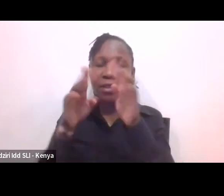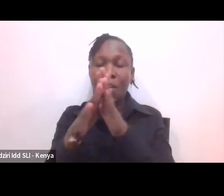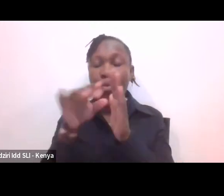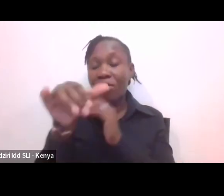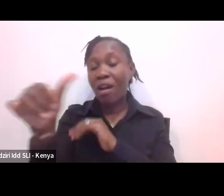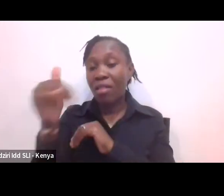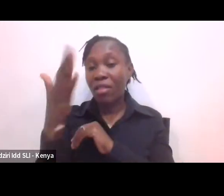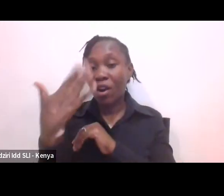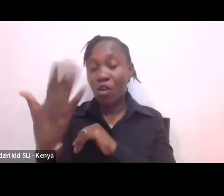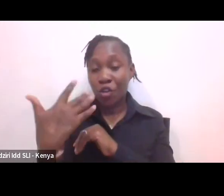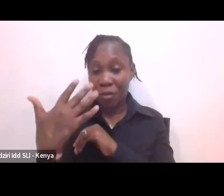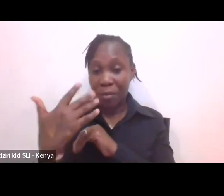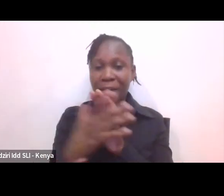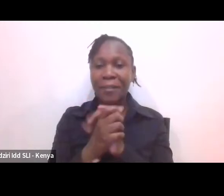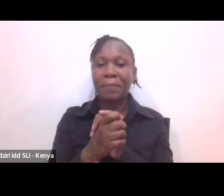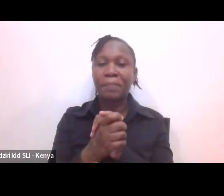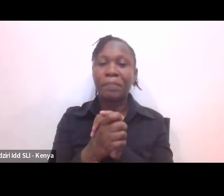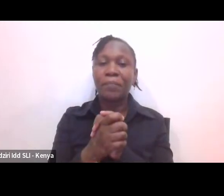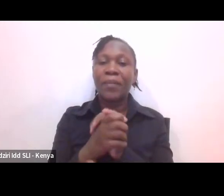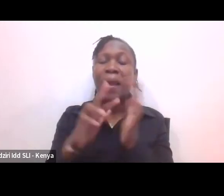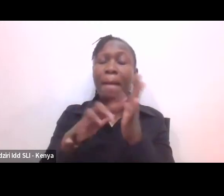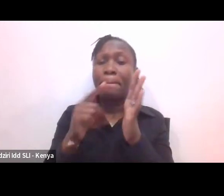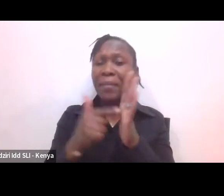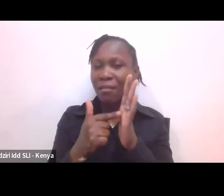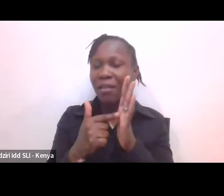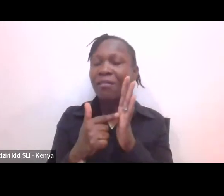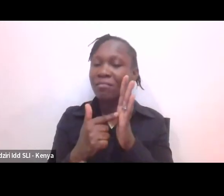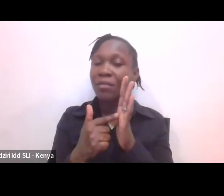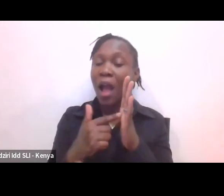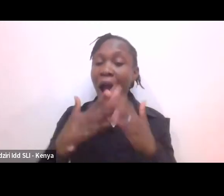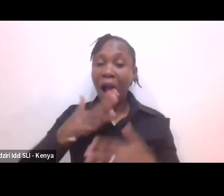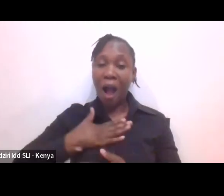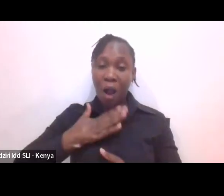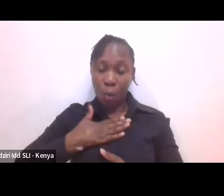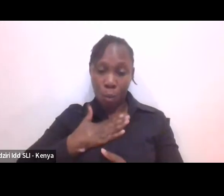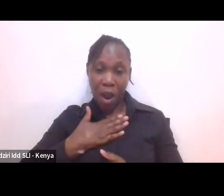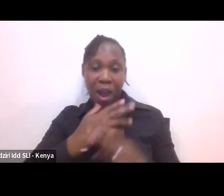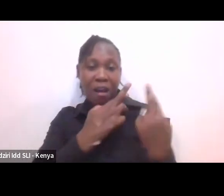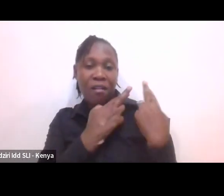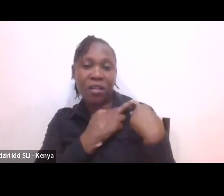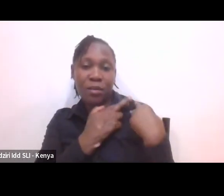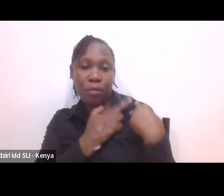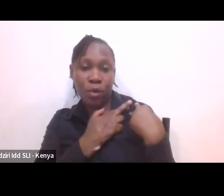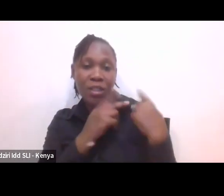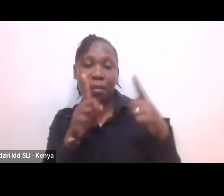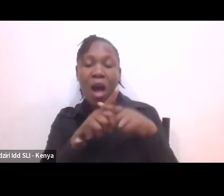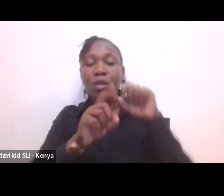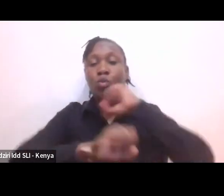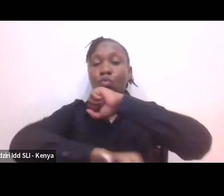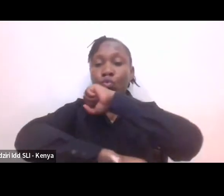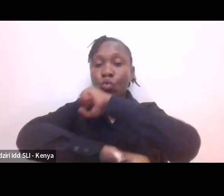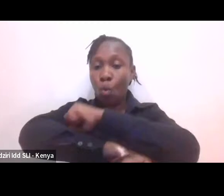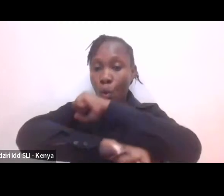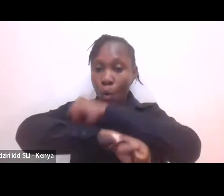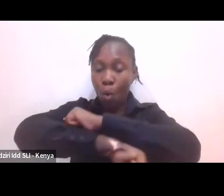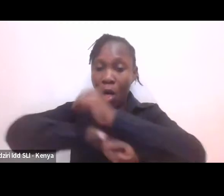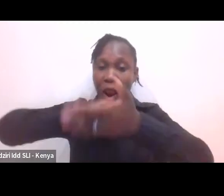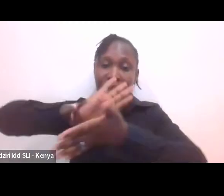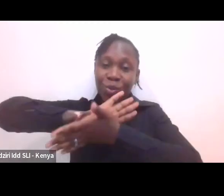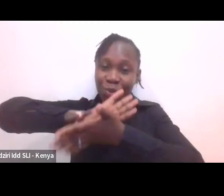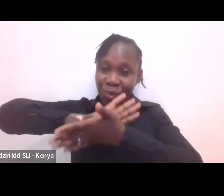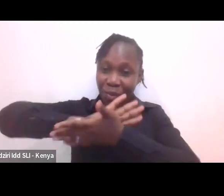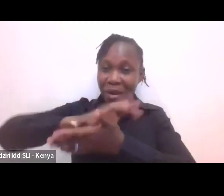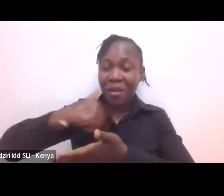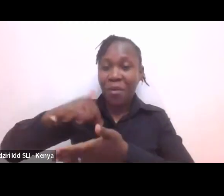So characteristically, it's our responsibility as the school to make for each